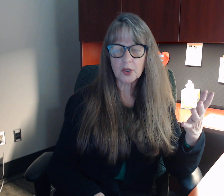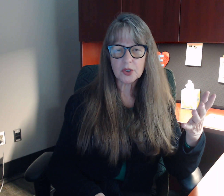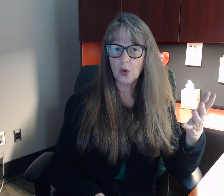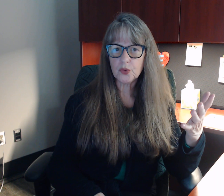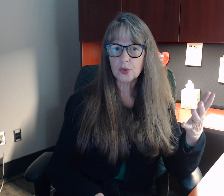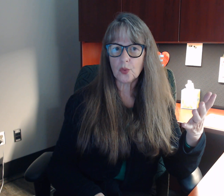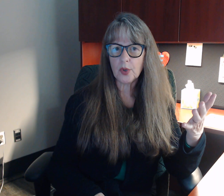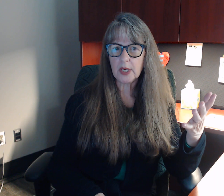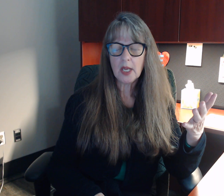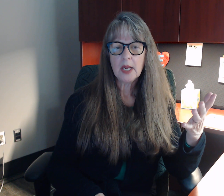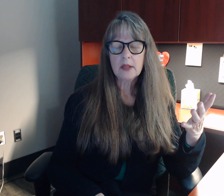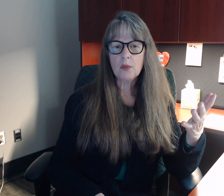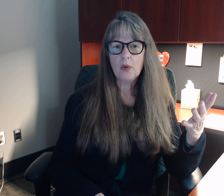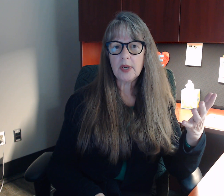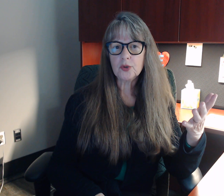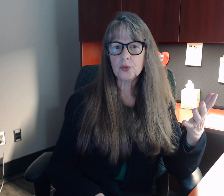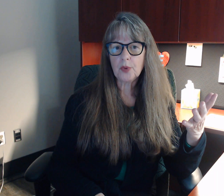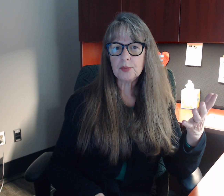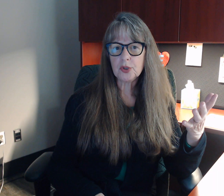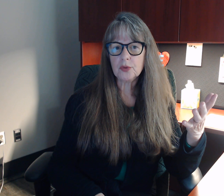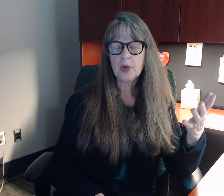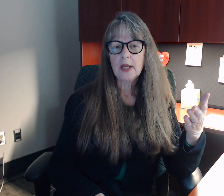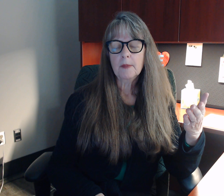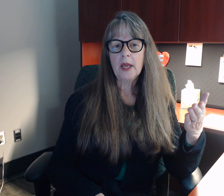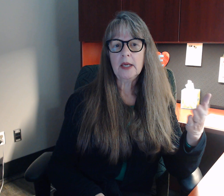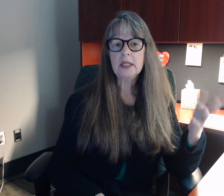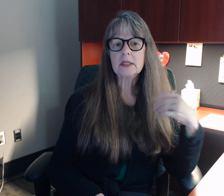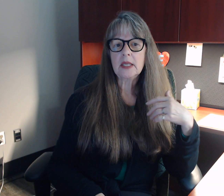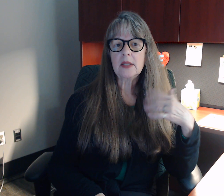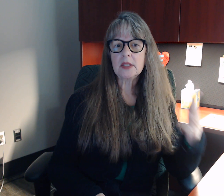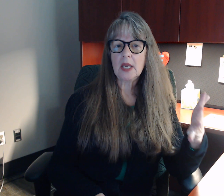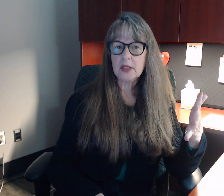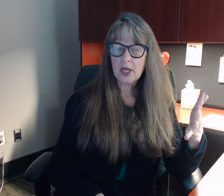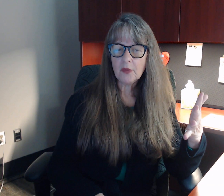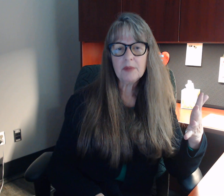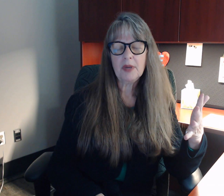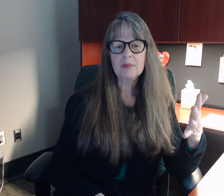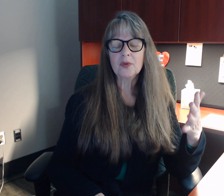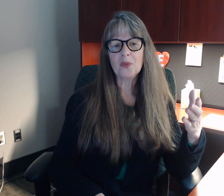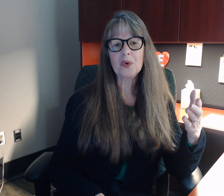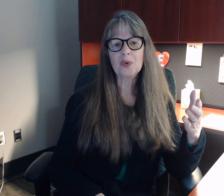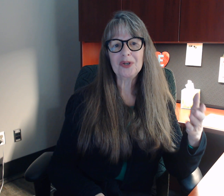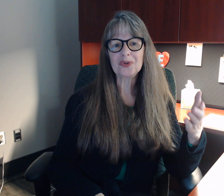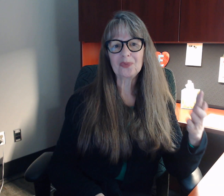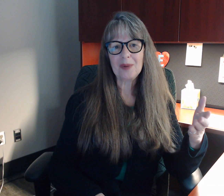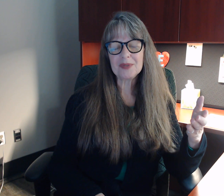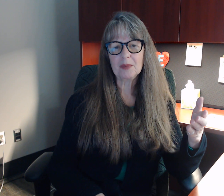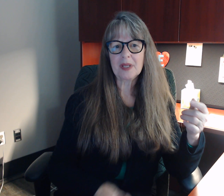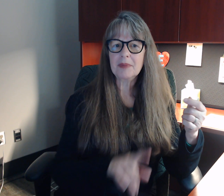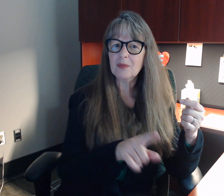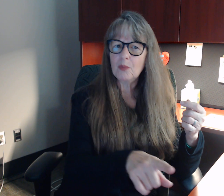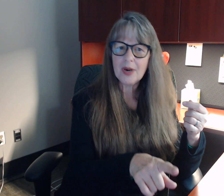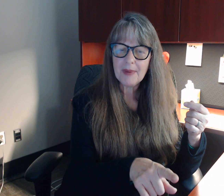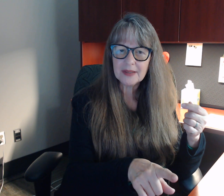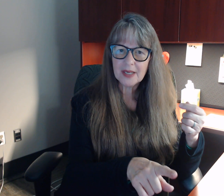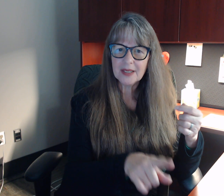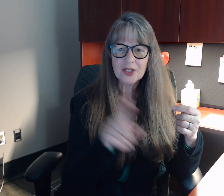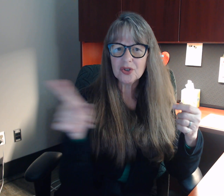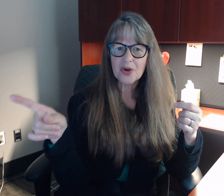the whole story. They won't interrupt you. It's as hearing people that we will interrupt someone saying, but what about da-da-da, did you go